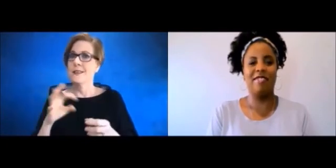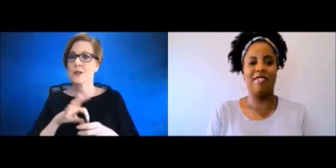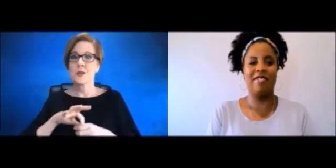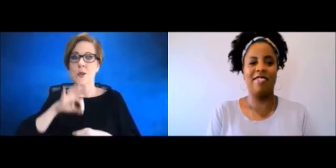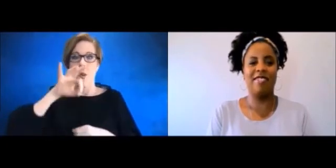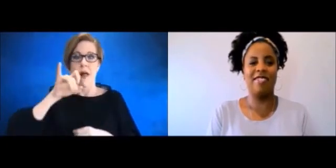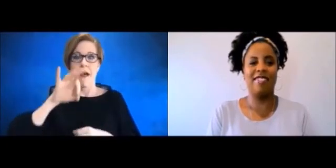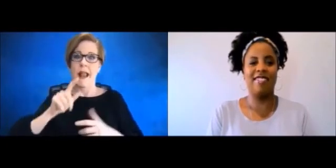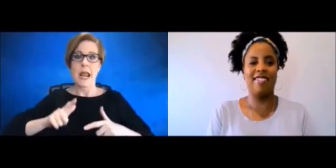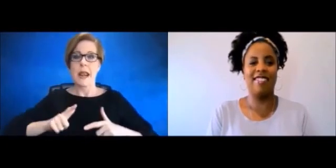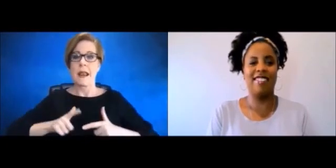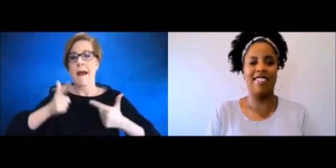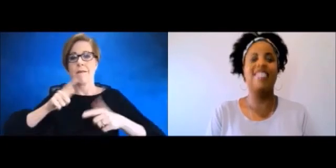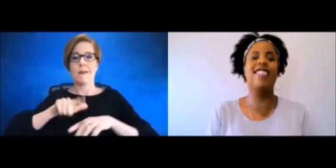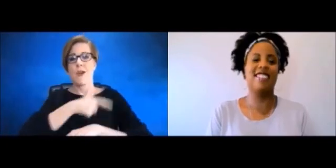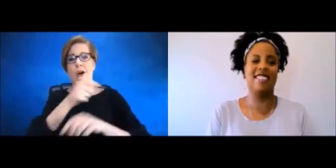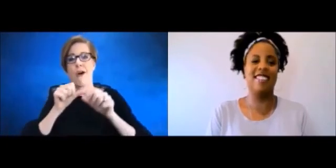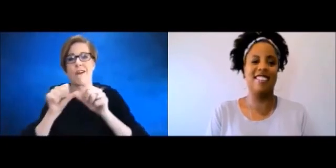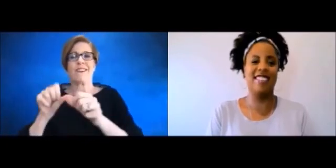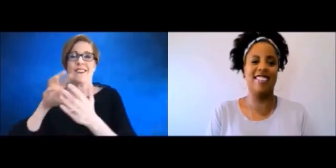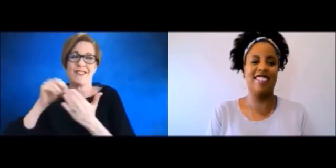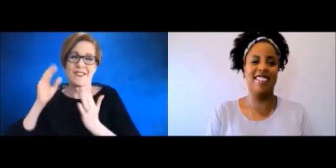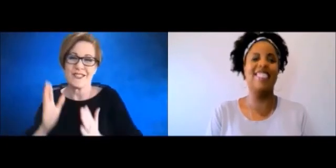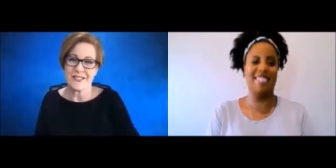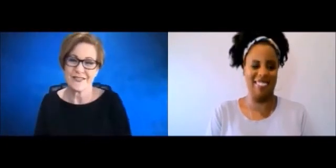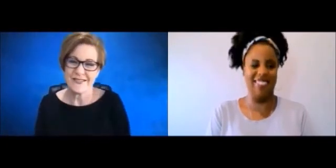So I guess I have the soul of a lifelong learner.